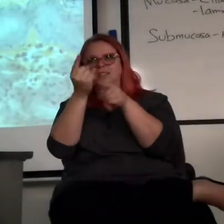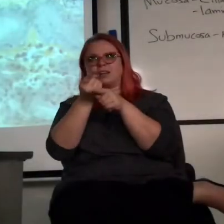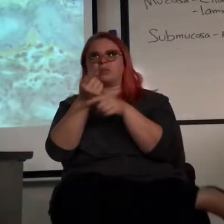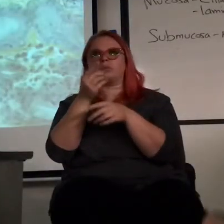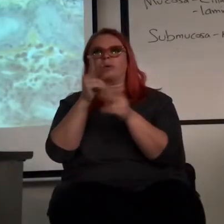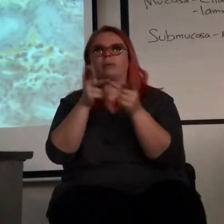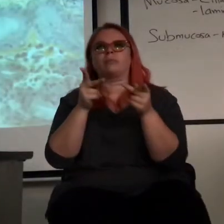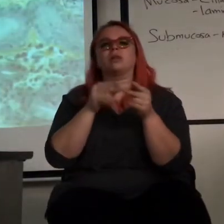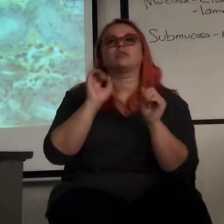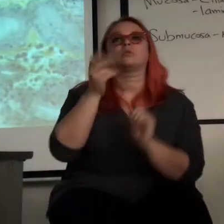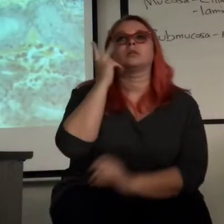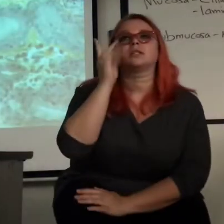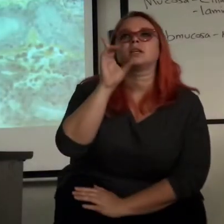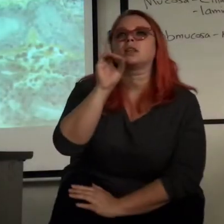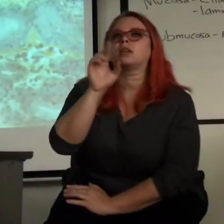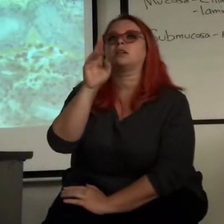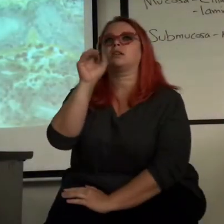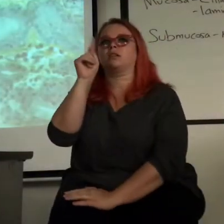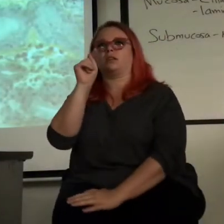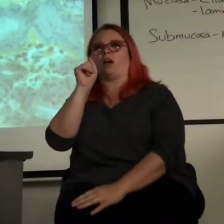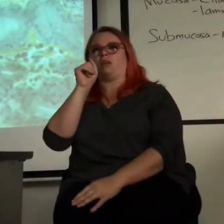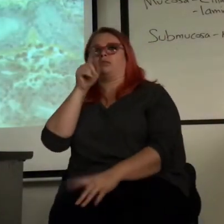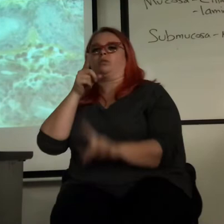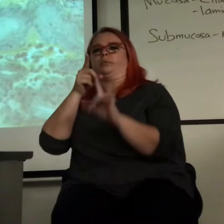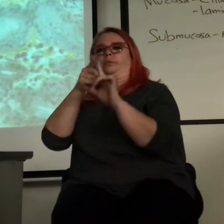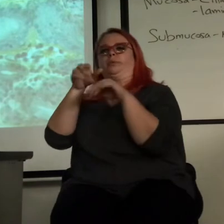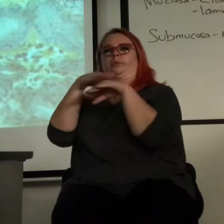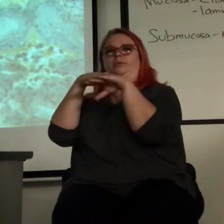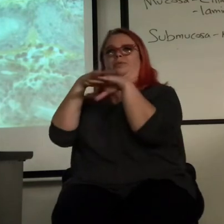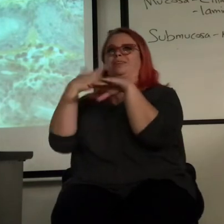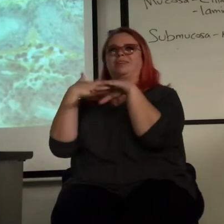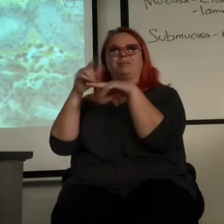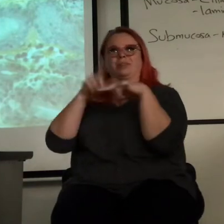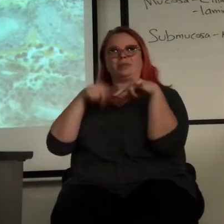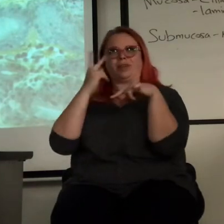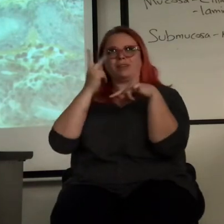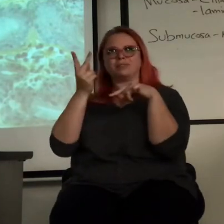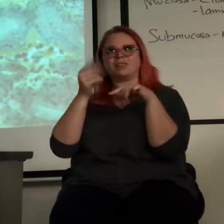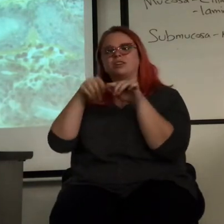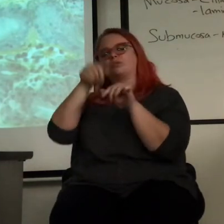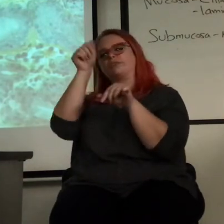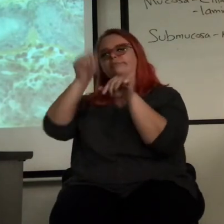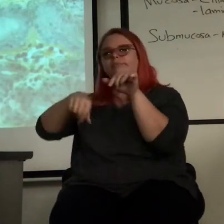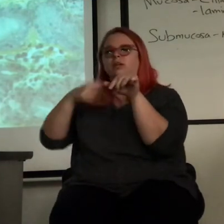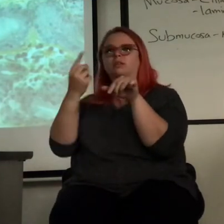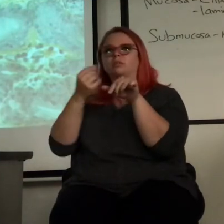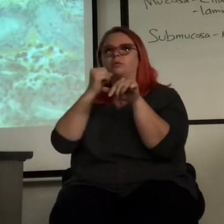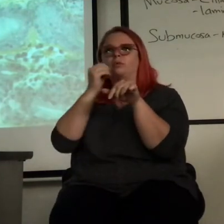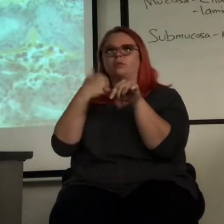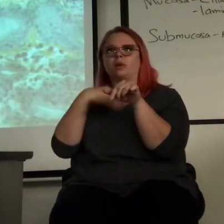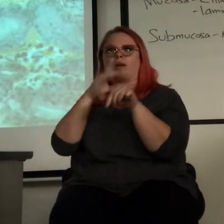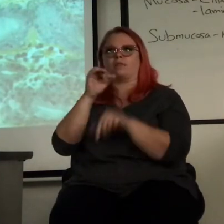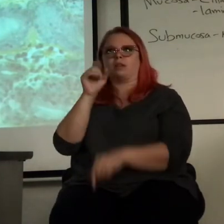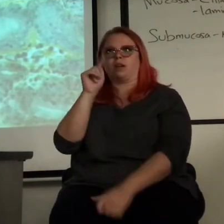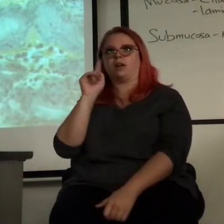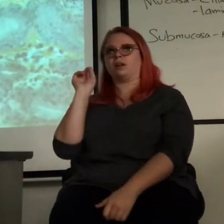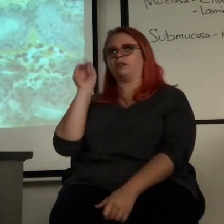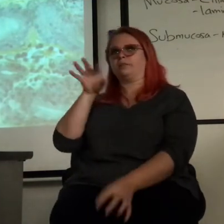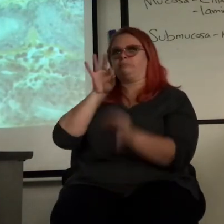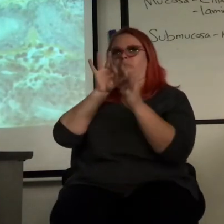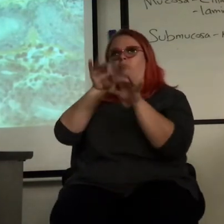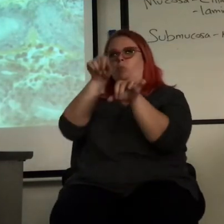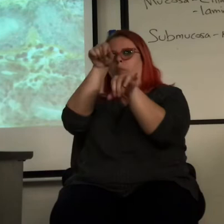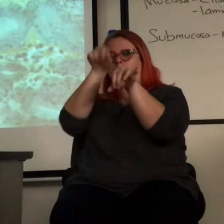see the duct leading to the surface. Usually you don't see that. You just cut it in a place where you don't have the duct. This was in